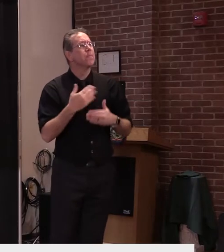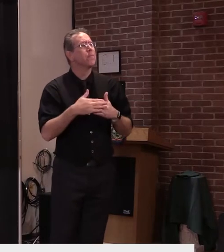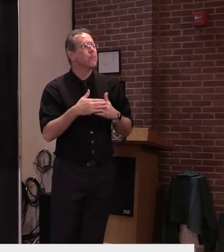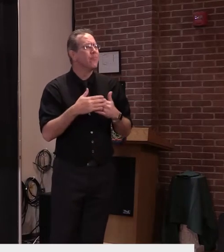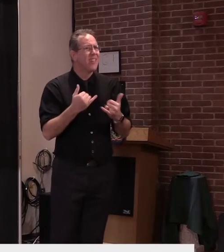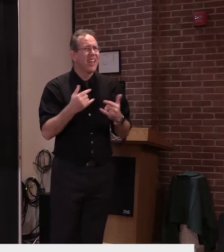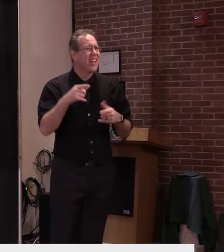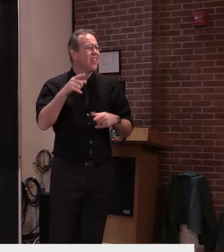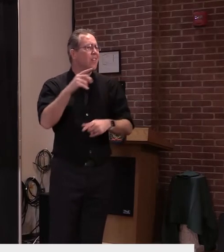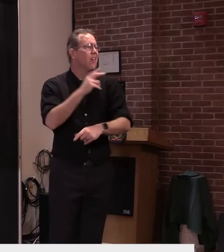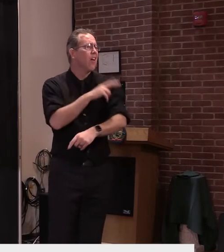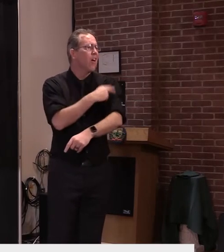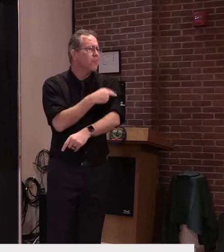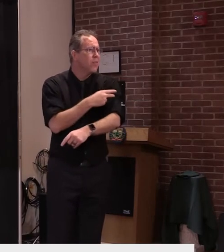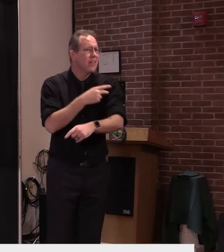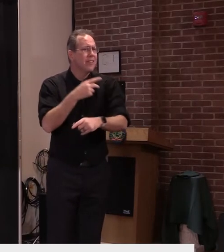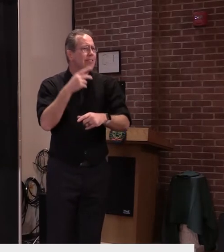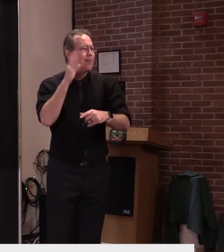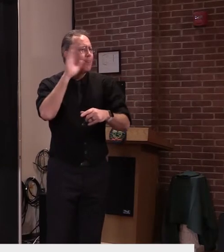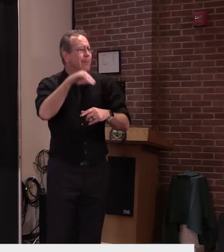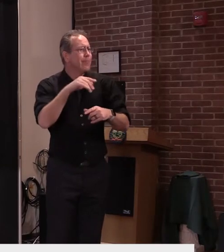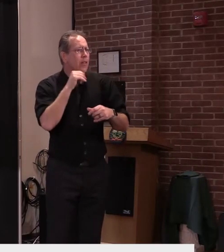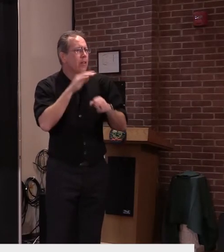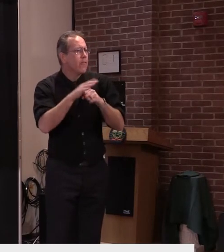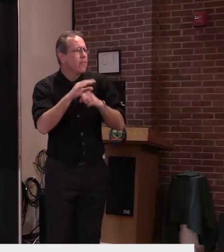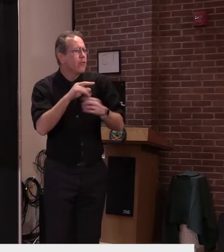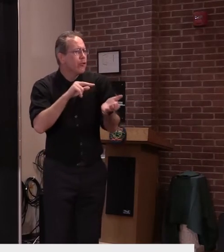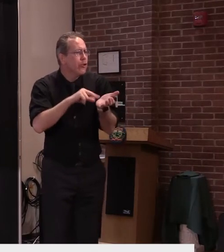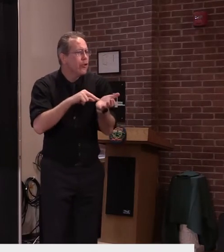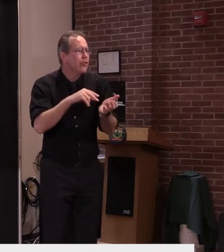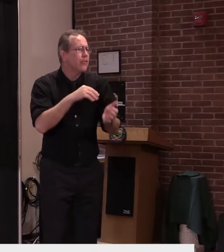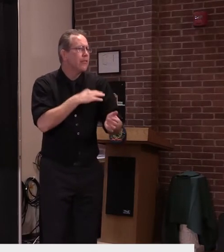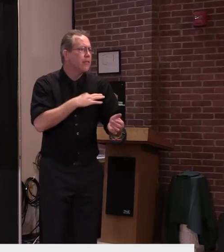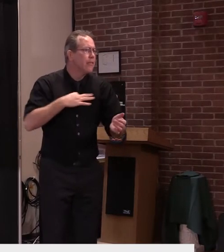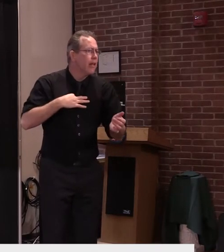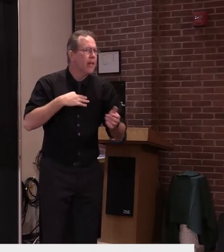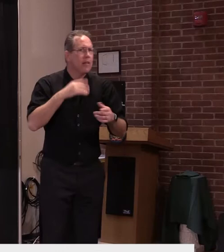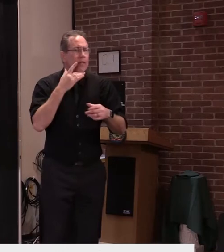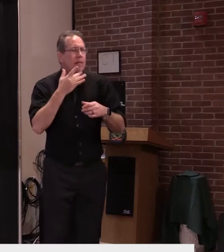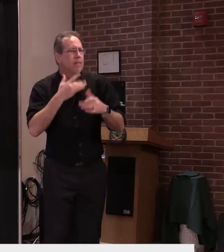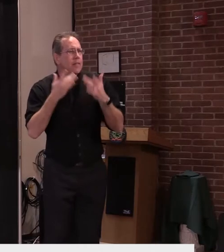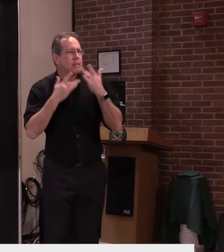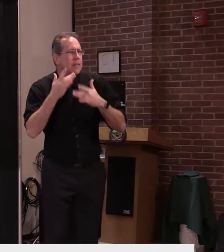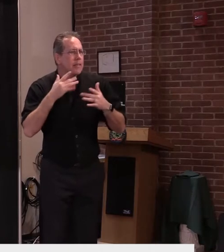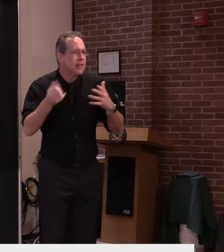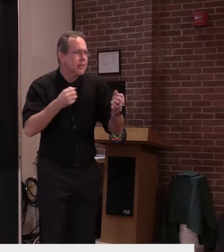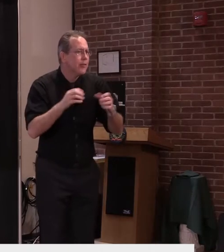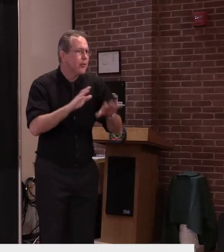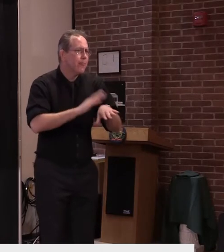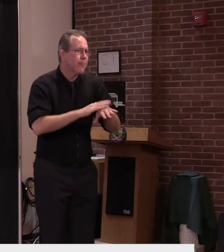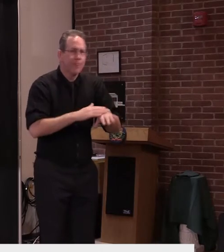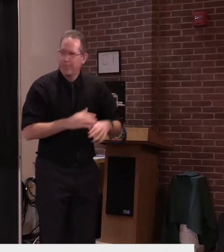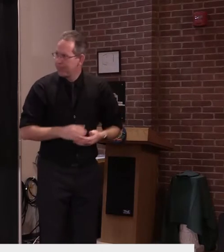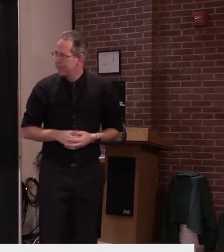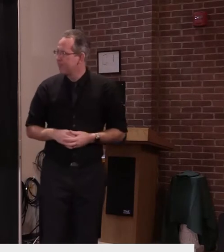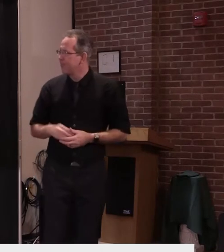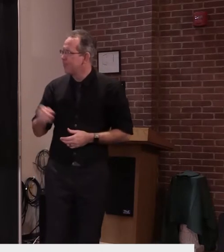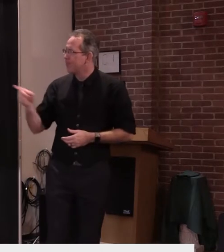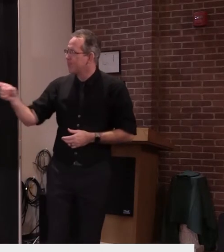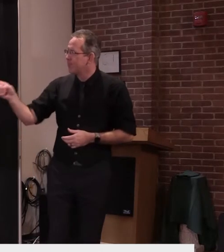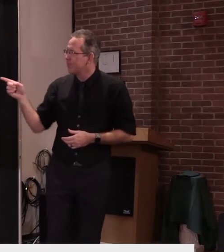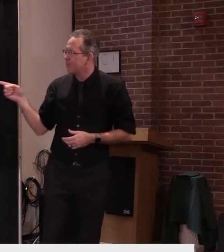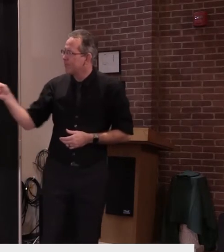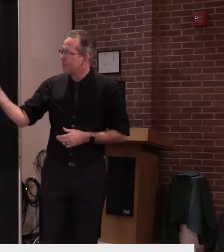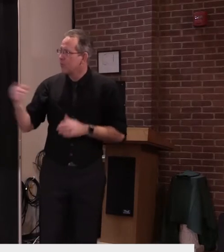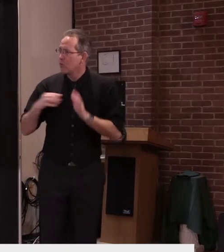other issues that hospitals are facing has impacted the availability over the last 2 weeks. You can see on the hospital side, those coming down,